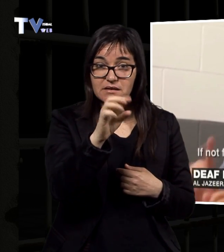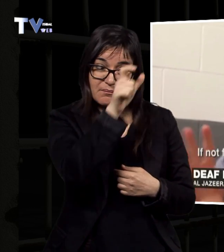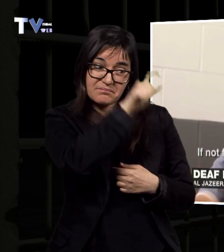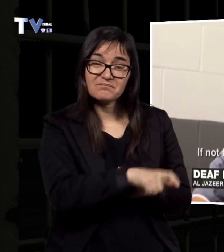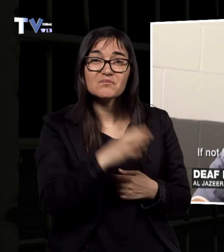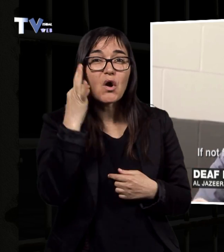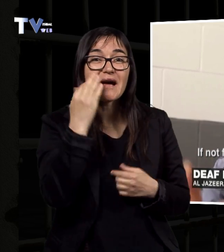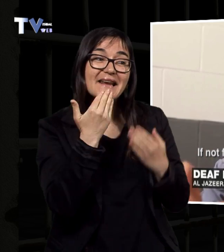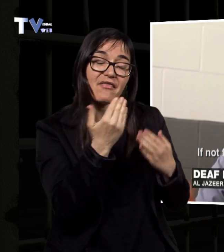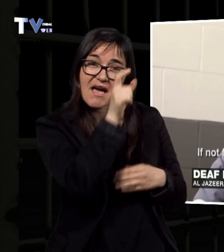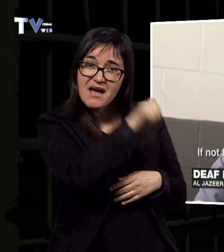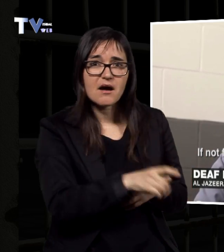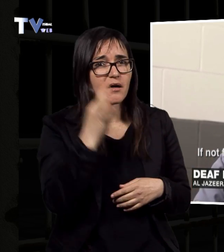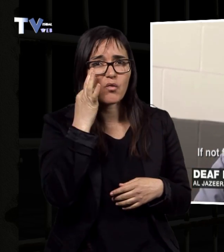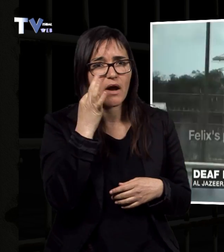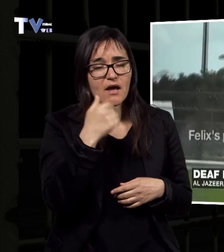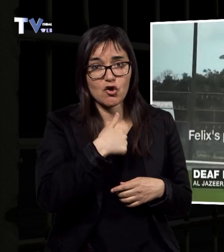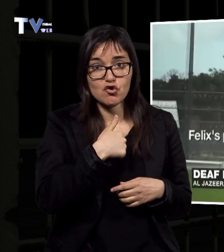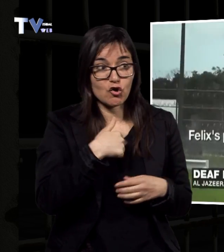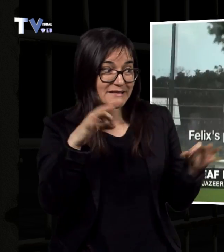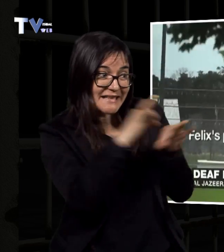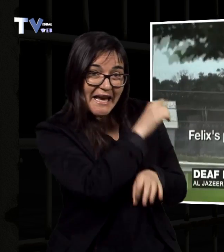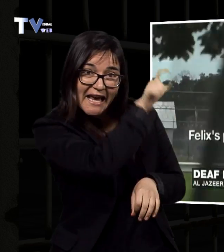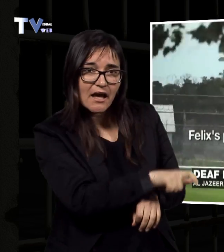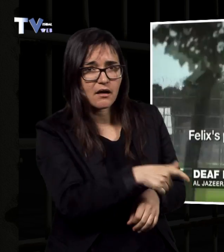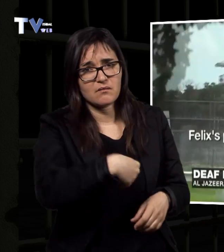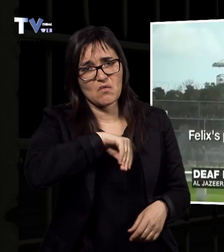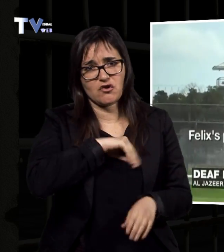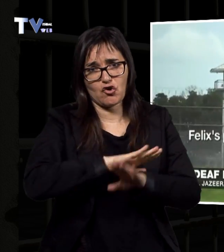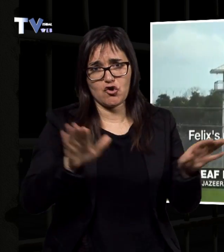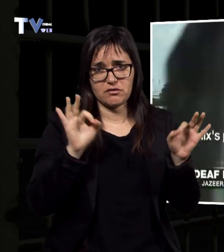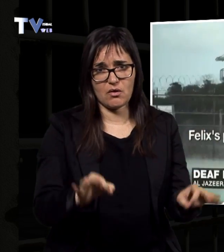if not for Pat, I'd be dead right now.